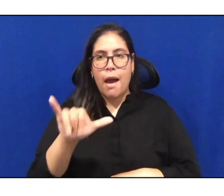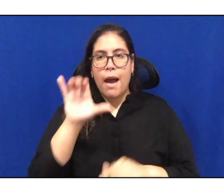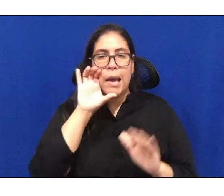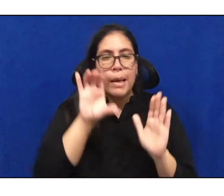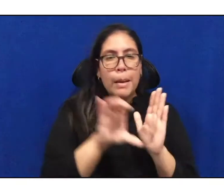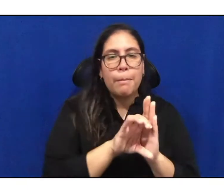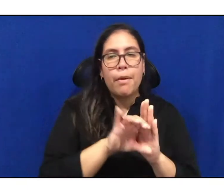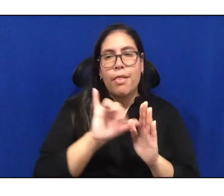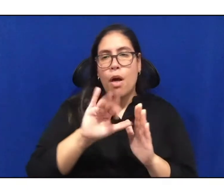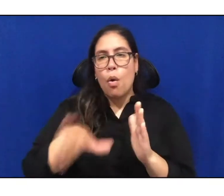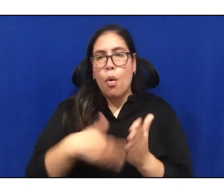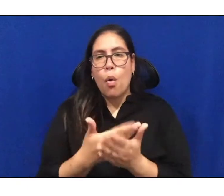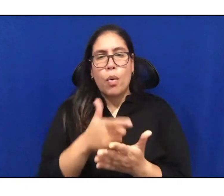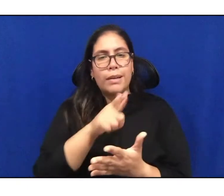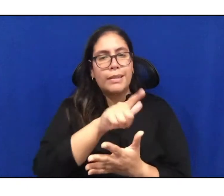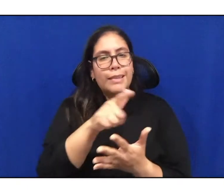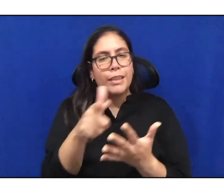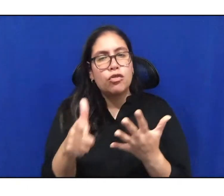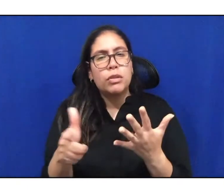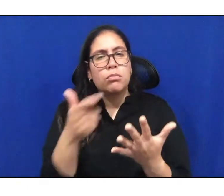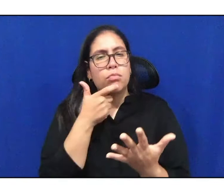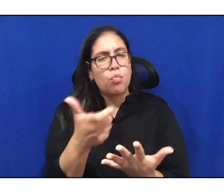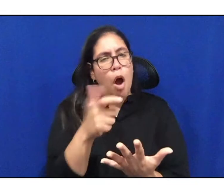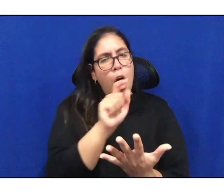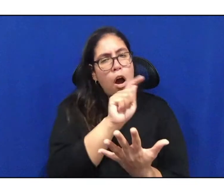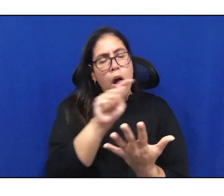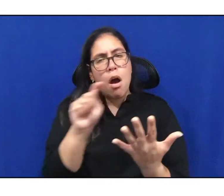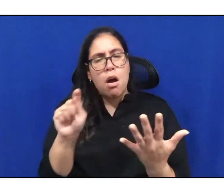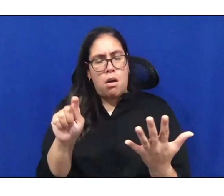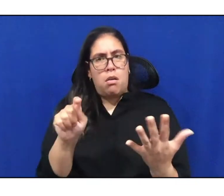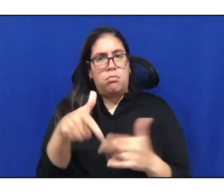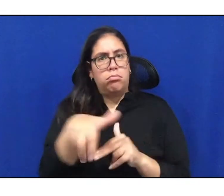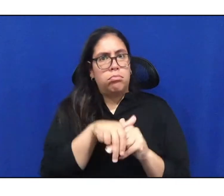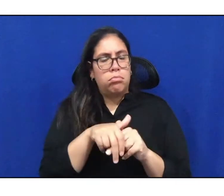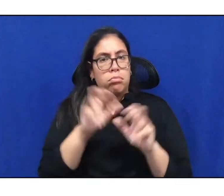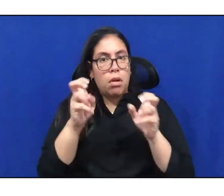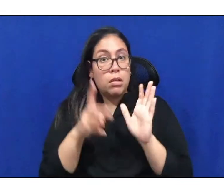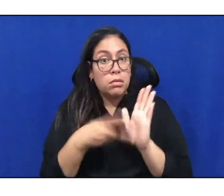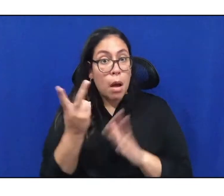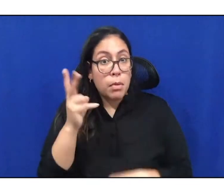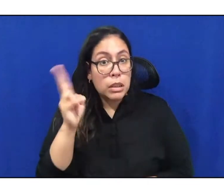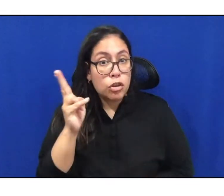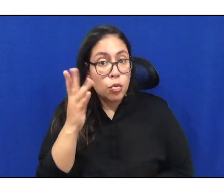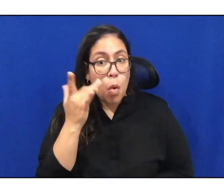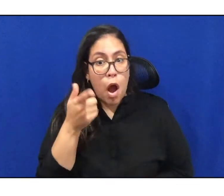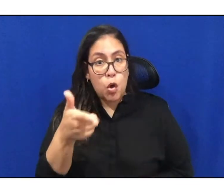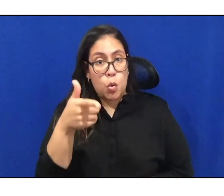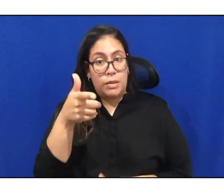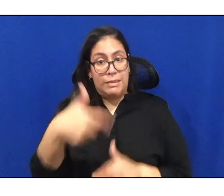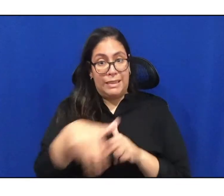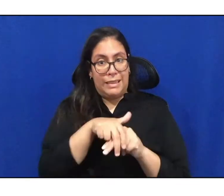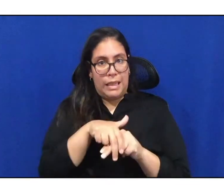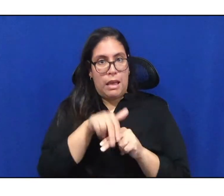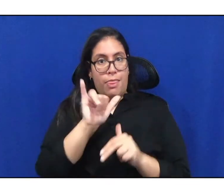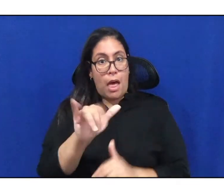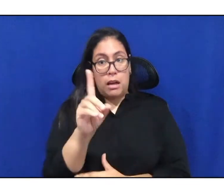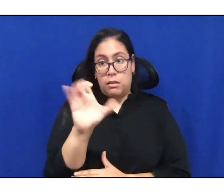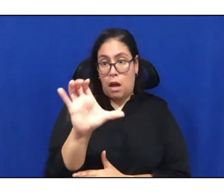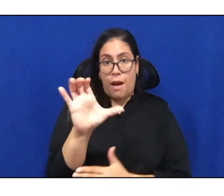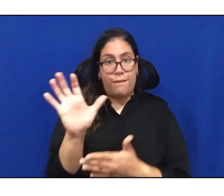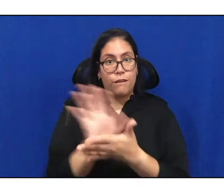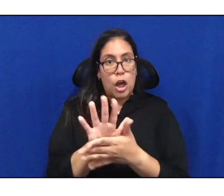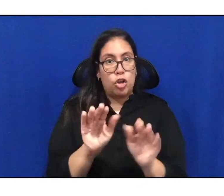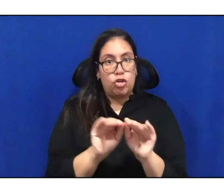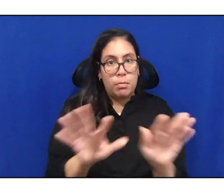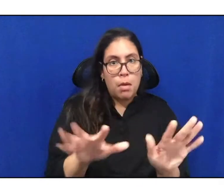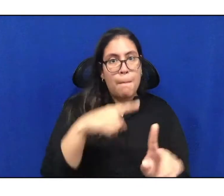you sat there experiencing almost kind of double history, the moment that you were in, and that kind of quality, which I